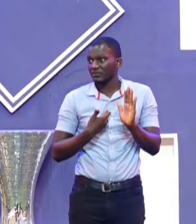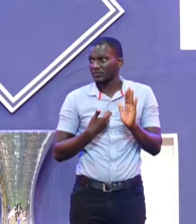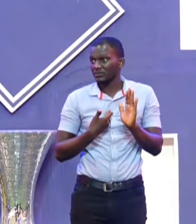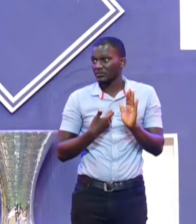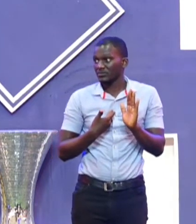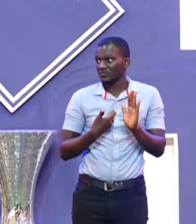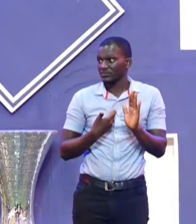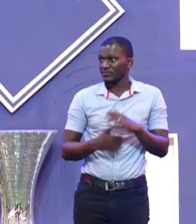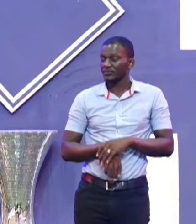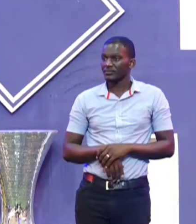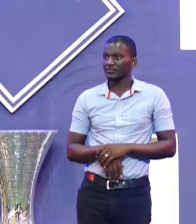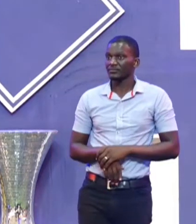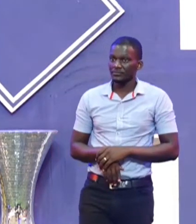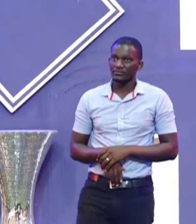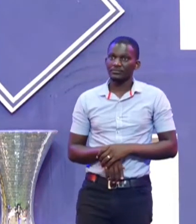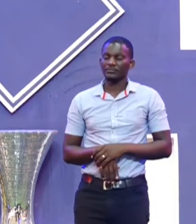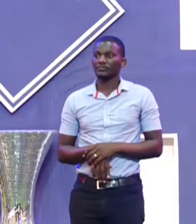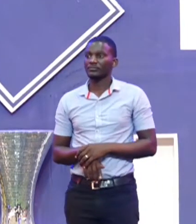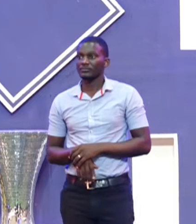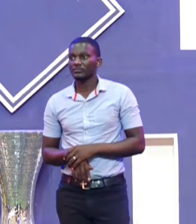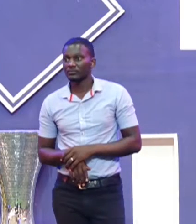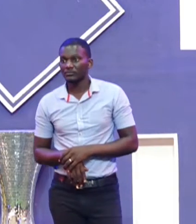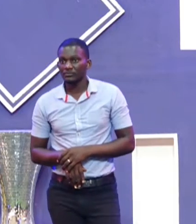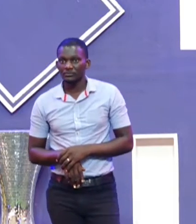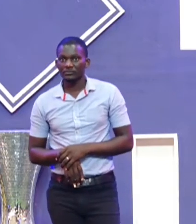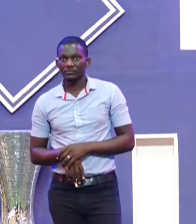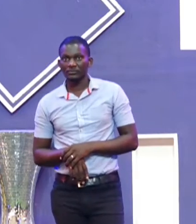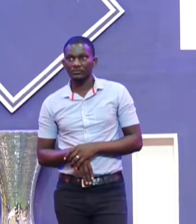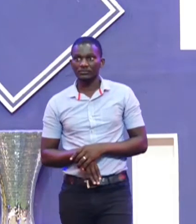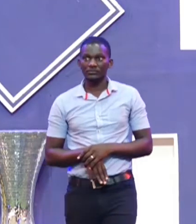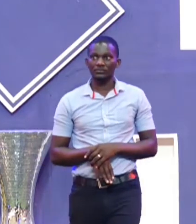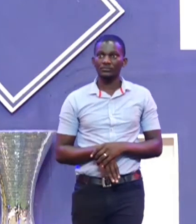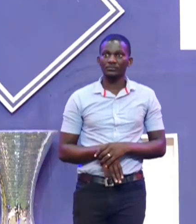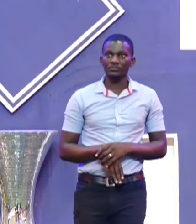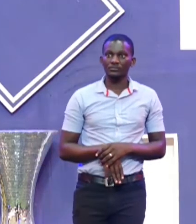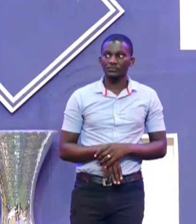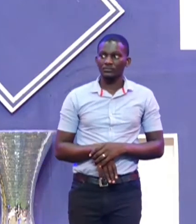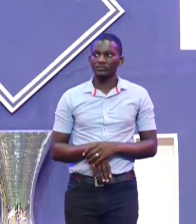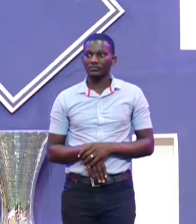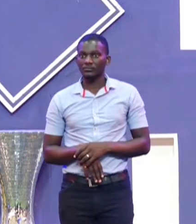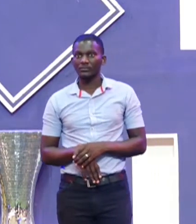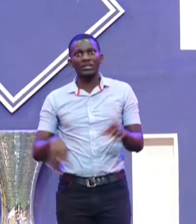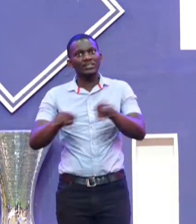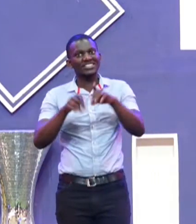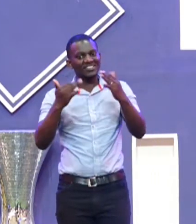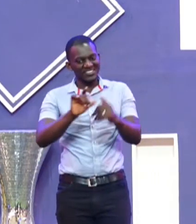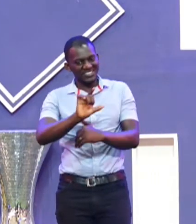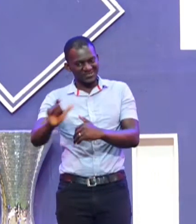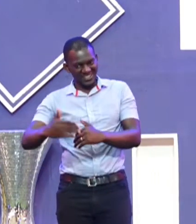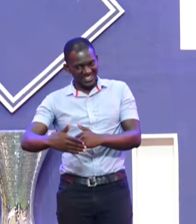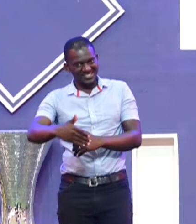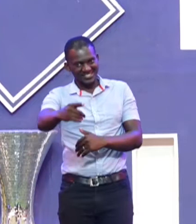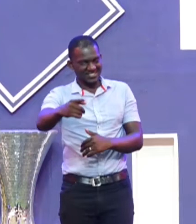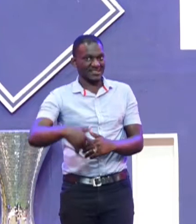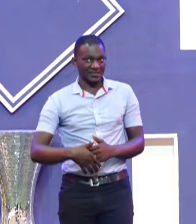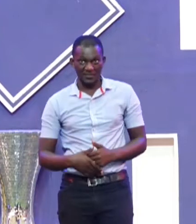this, meaning that I have to listen and I do what, not as I want, but as the Lord wills. Katine weekeno ibadde etambula. So even as